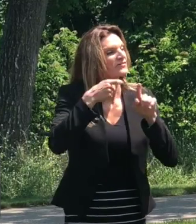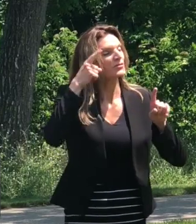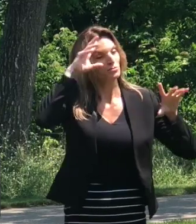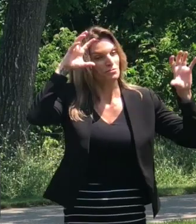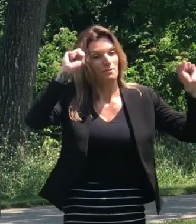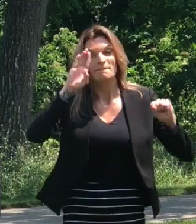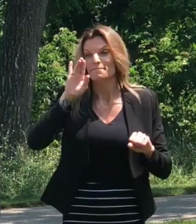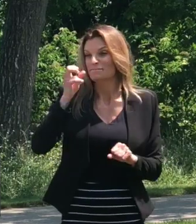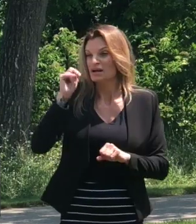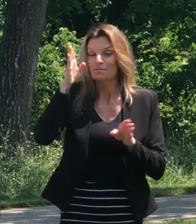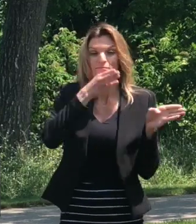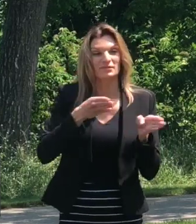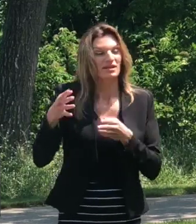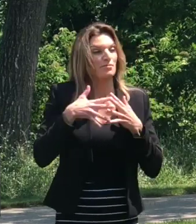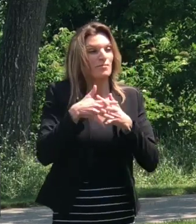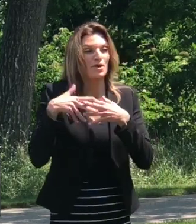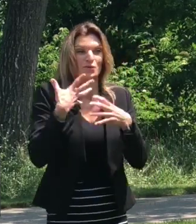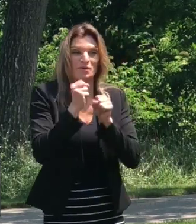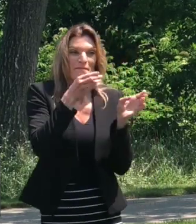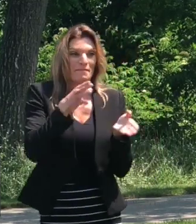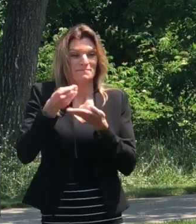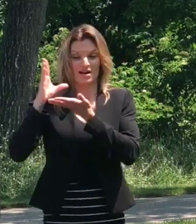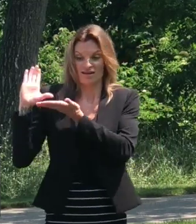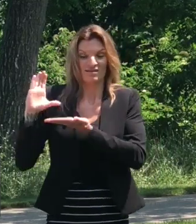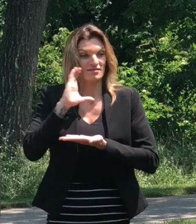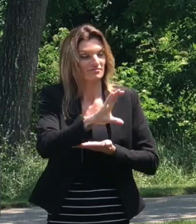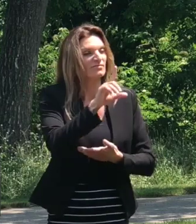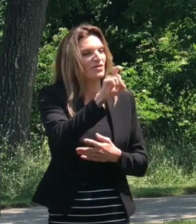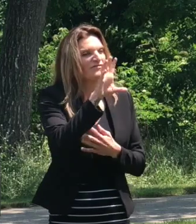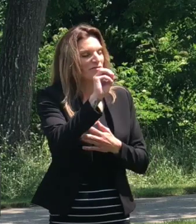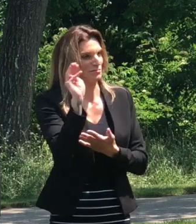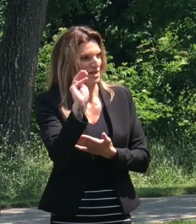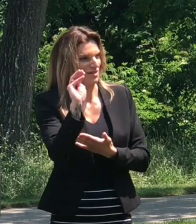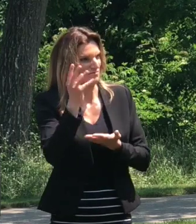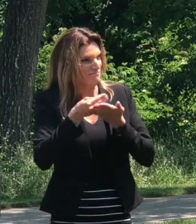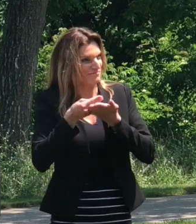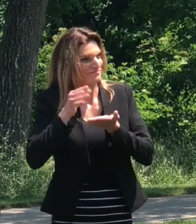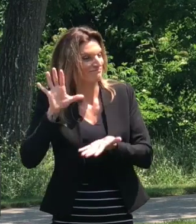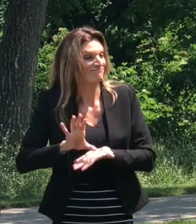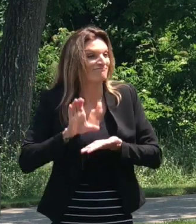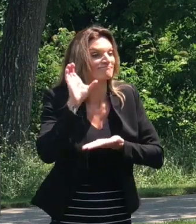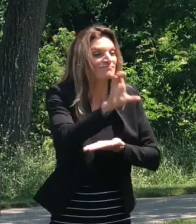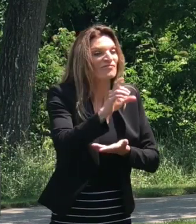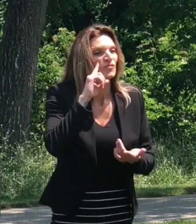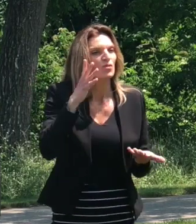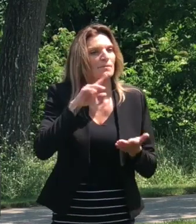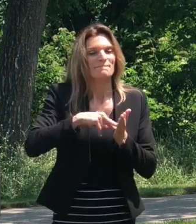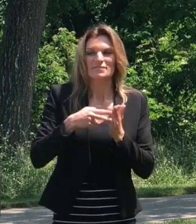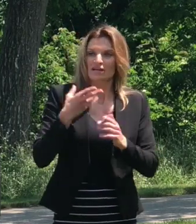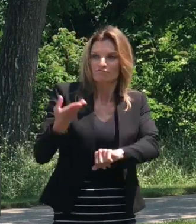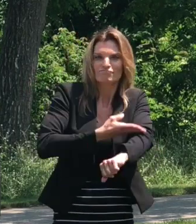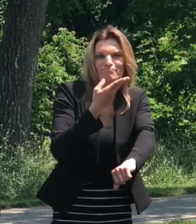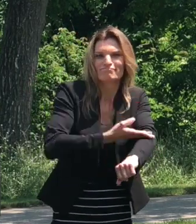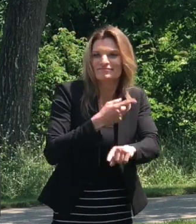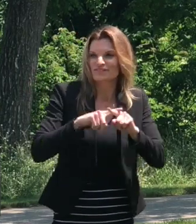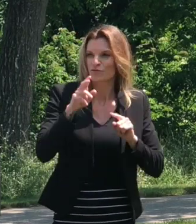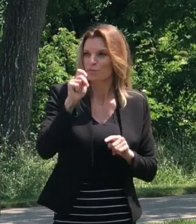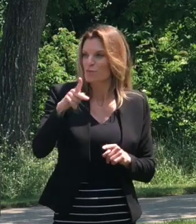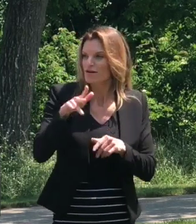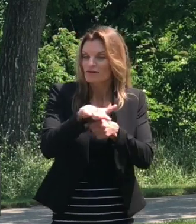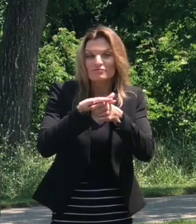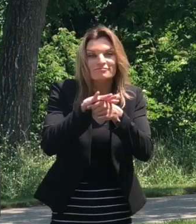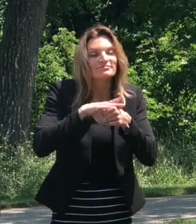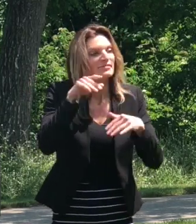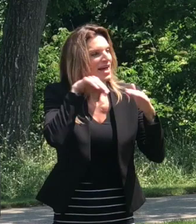Plan, I'm proposing that we use $150 million so that we can invest and modernize Michigan's local